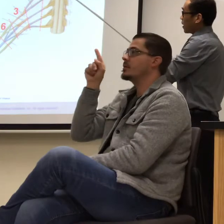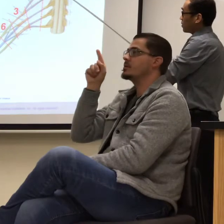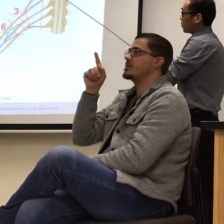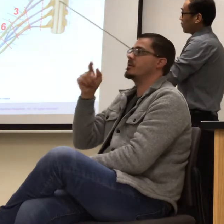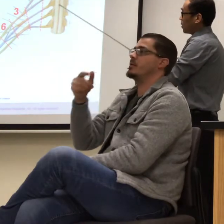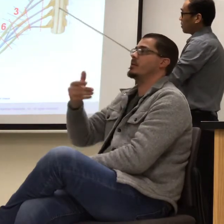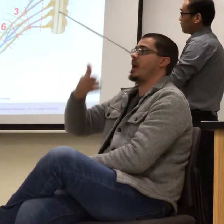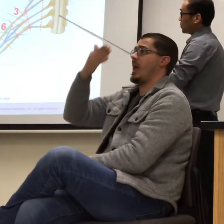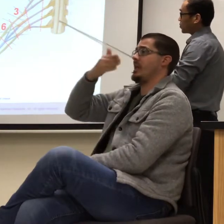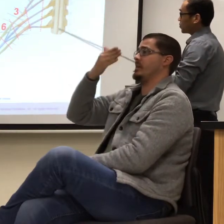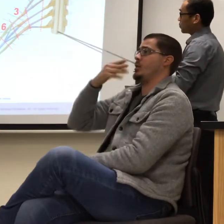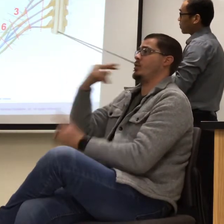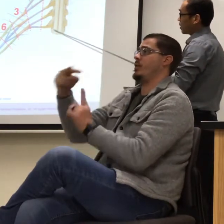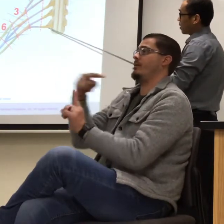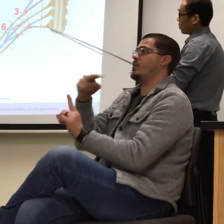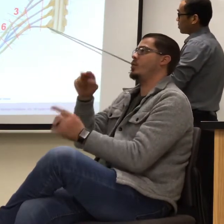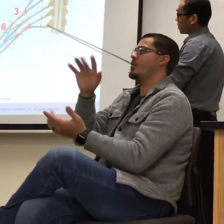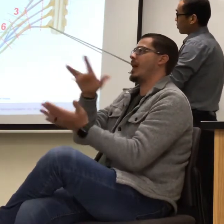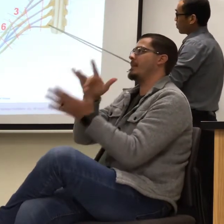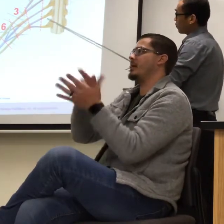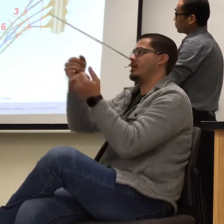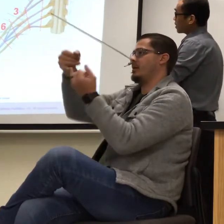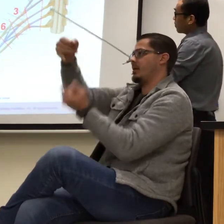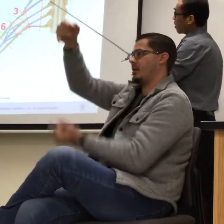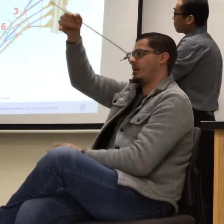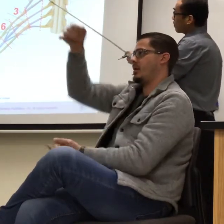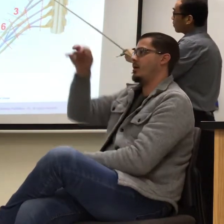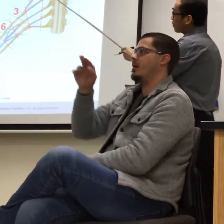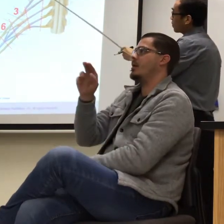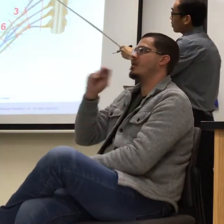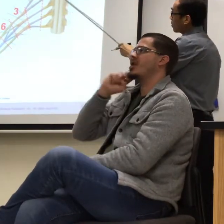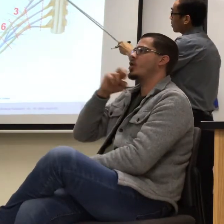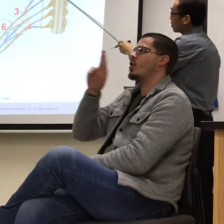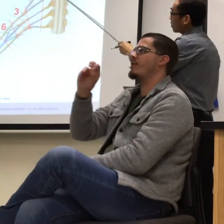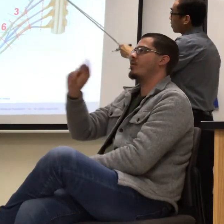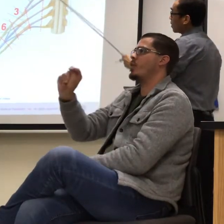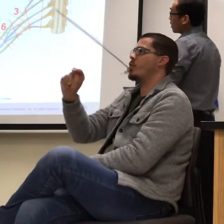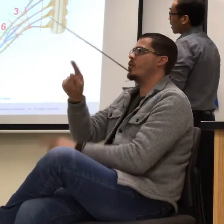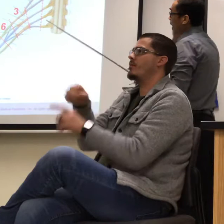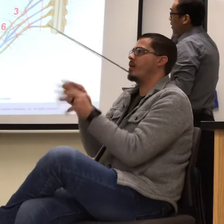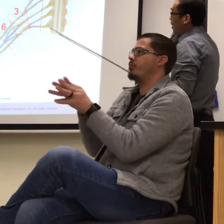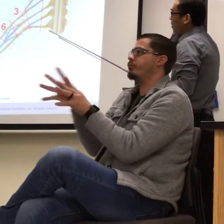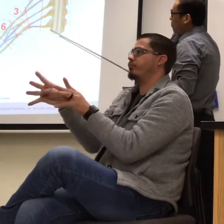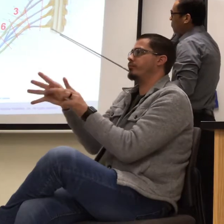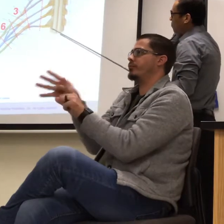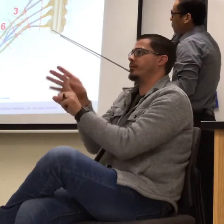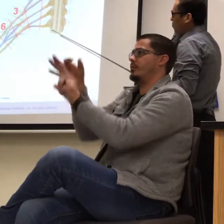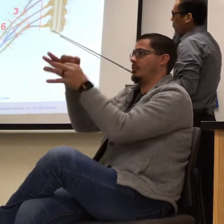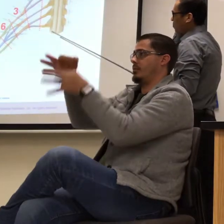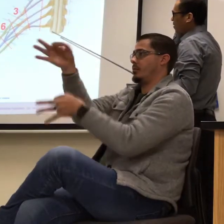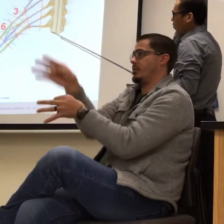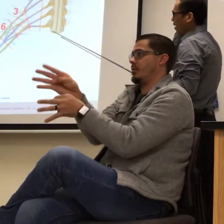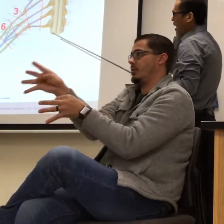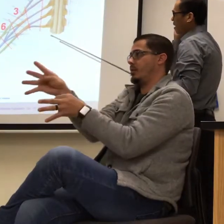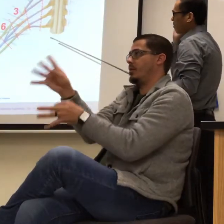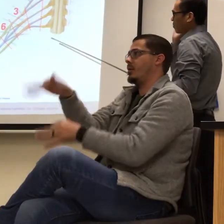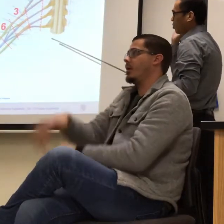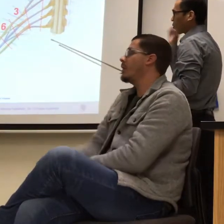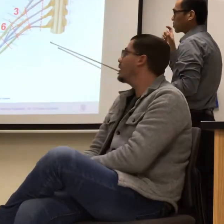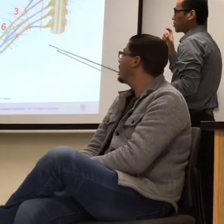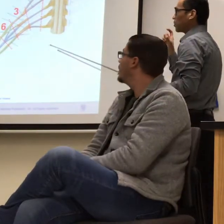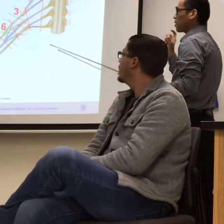the anterior median fissure. We see the nerve roots coming off here. And we